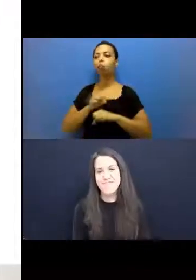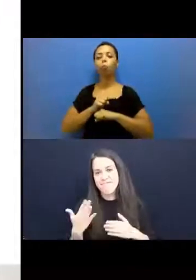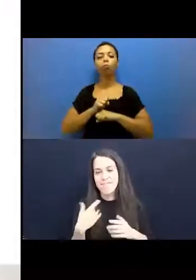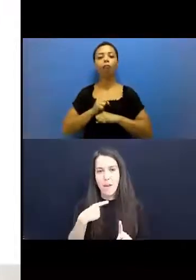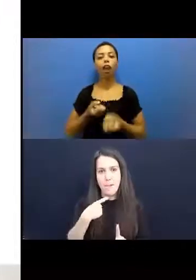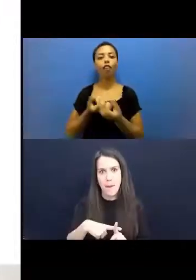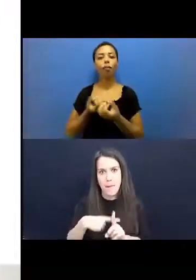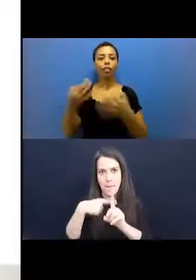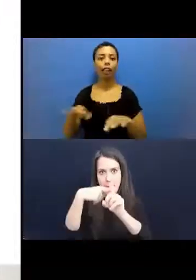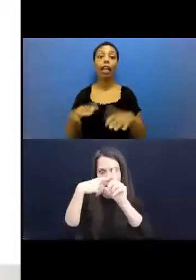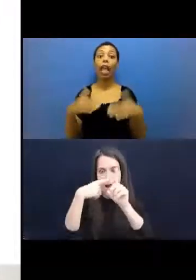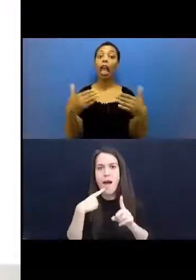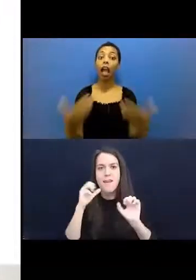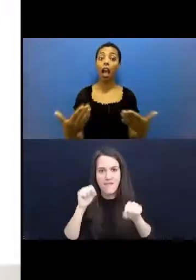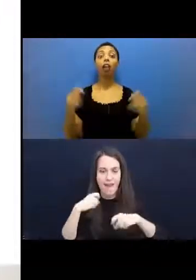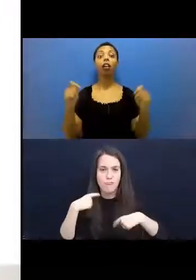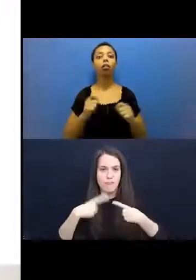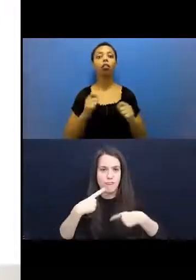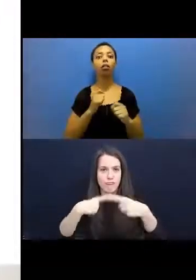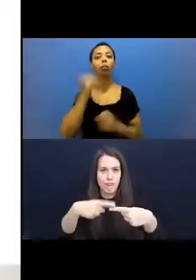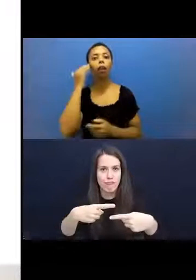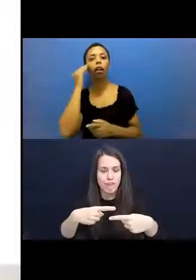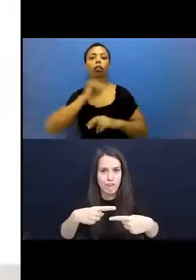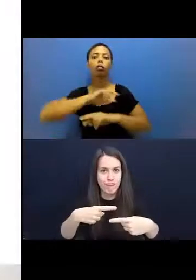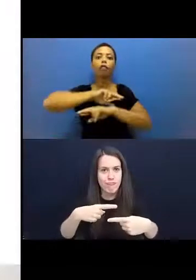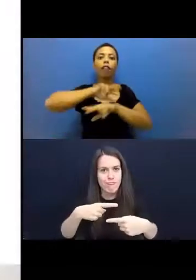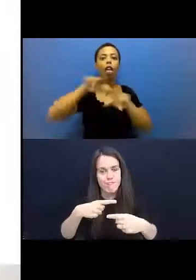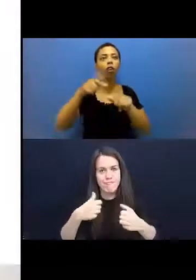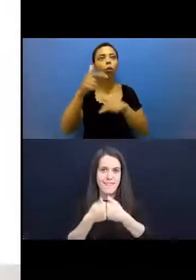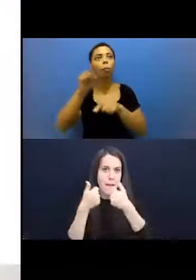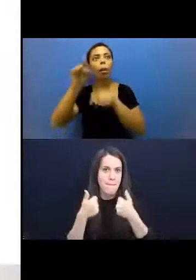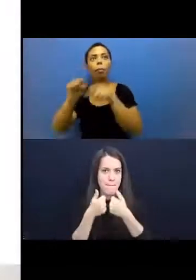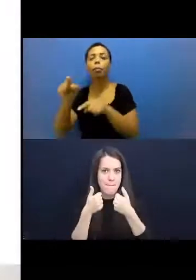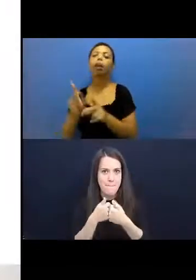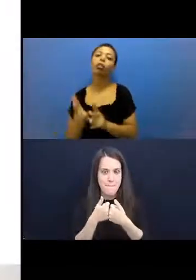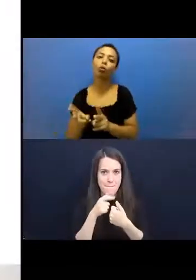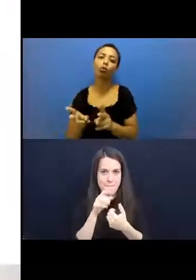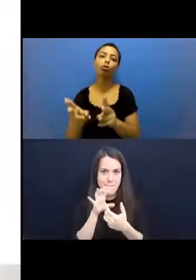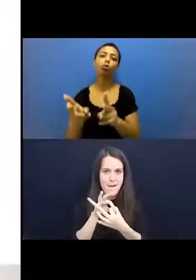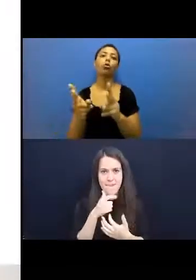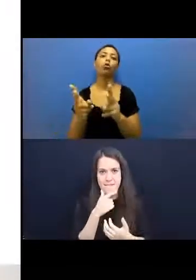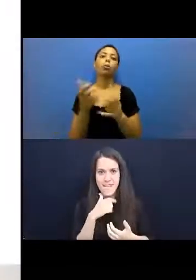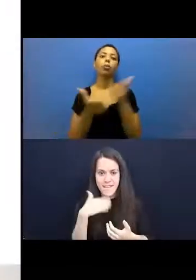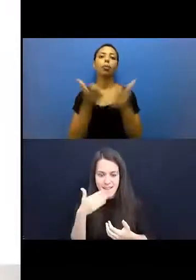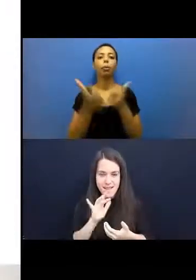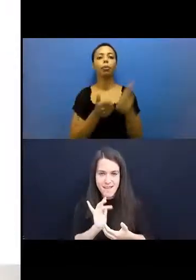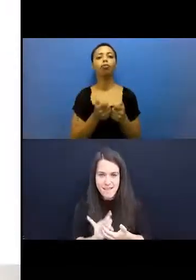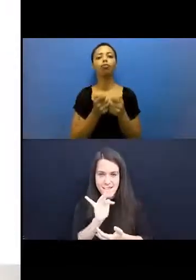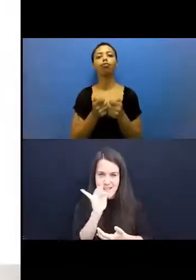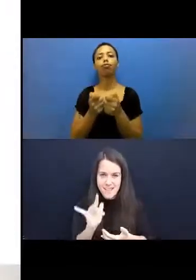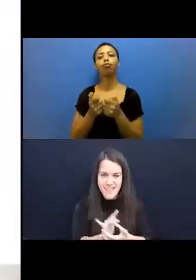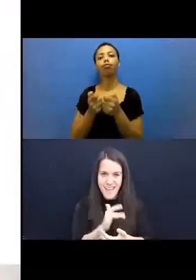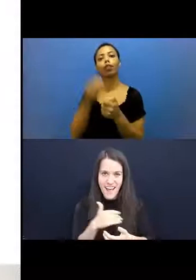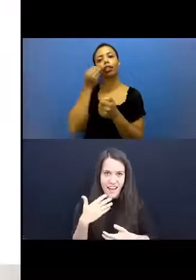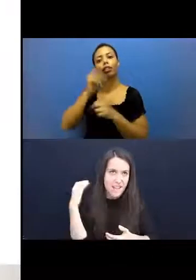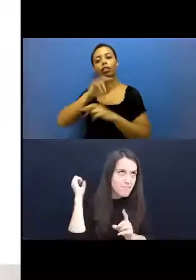and can continue playing the game and guessing different signs.